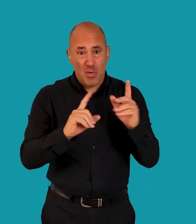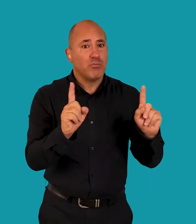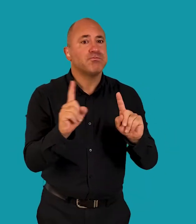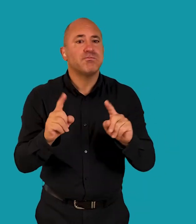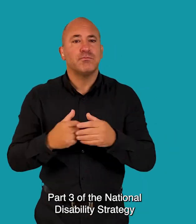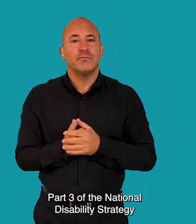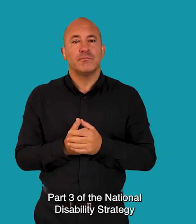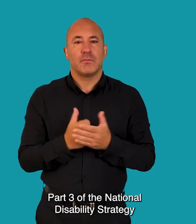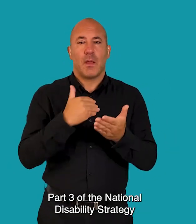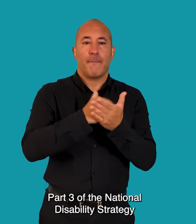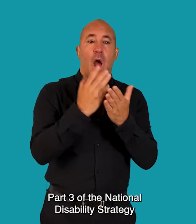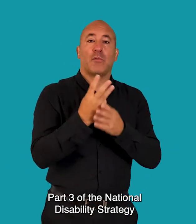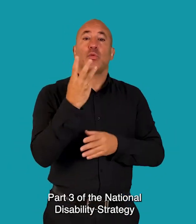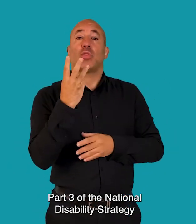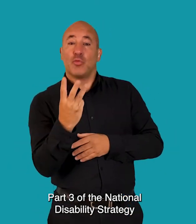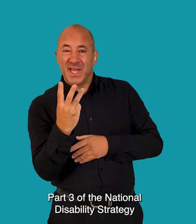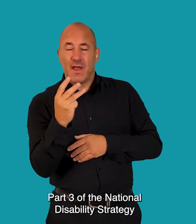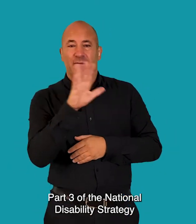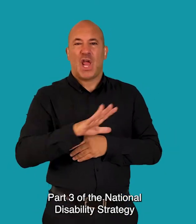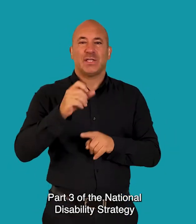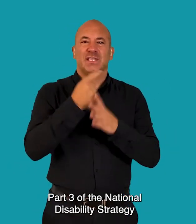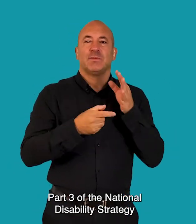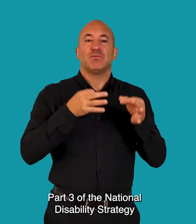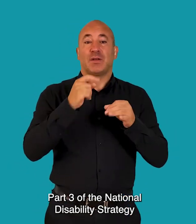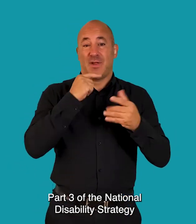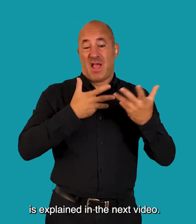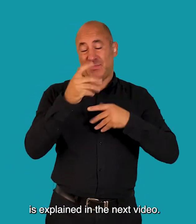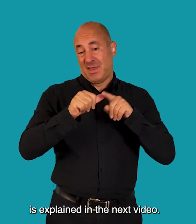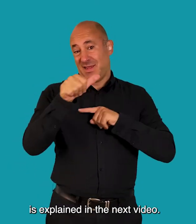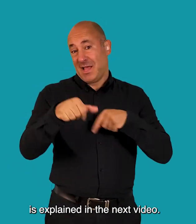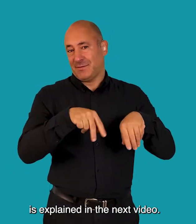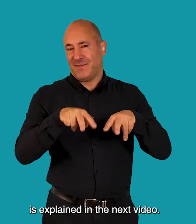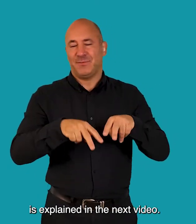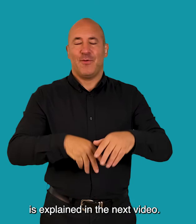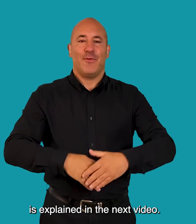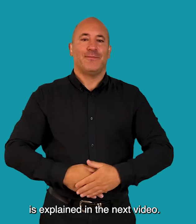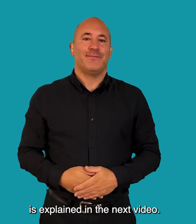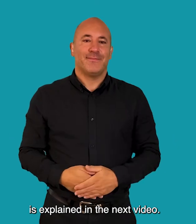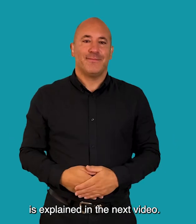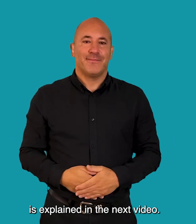Part 3 of the National Disability Strategy is explained in the next video.